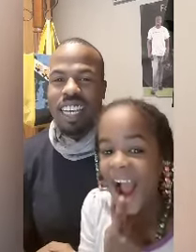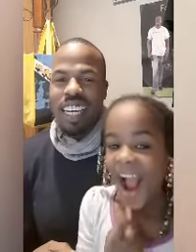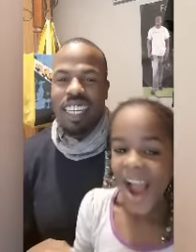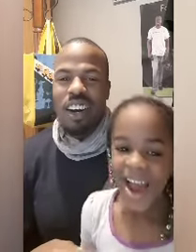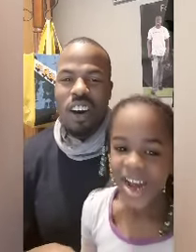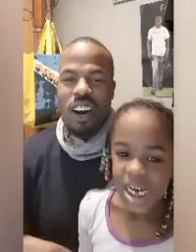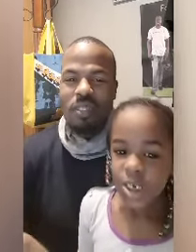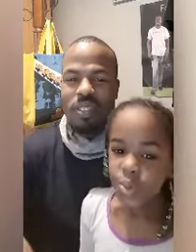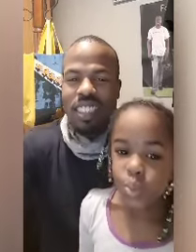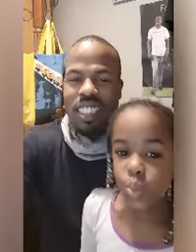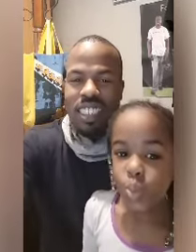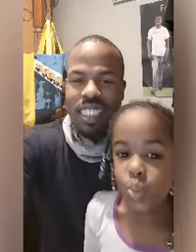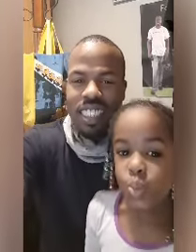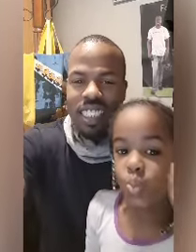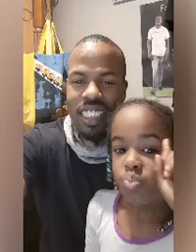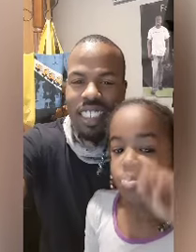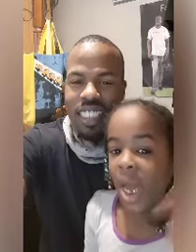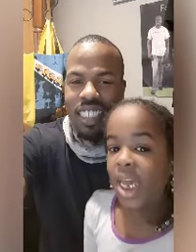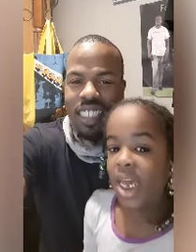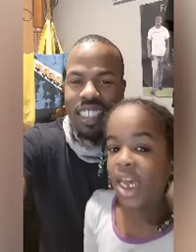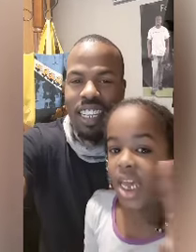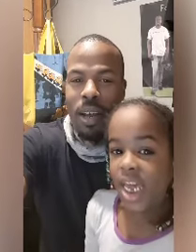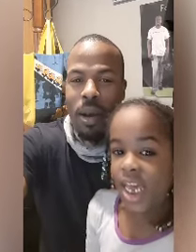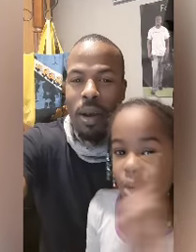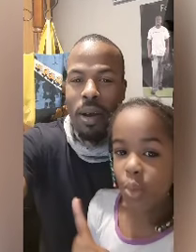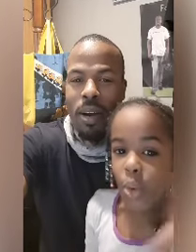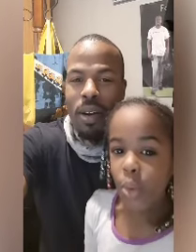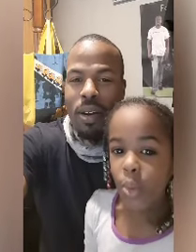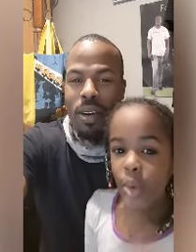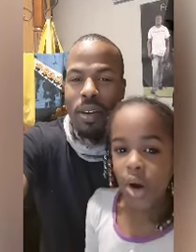signing off. Bye! Woo! Woo!